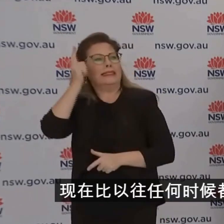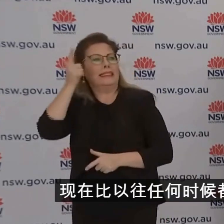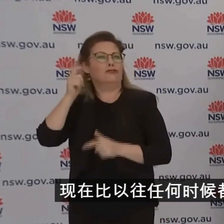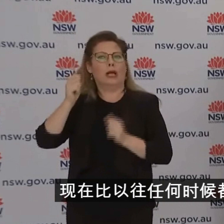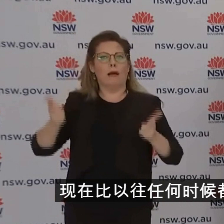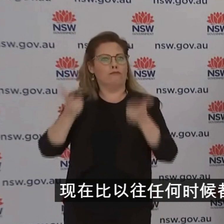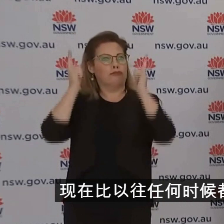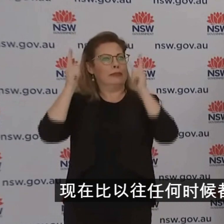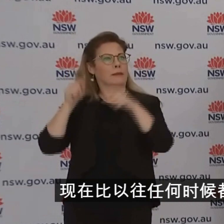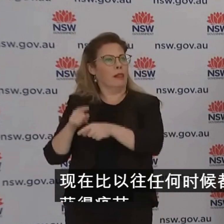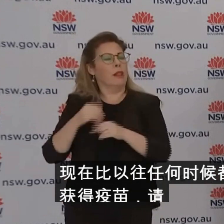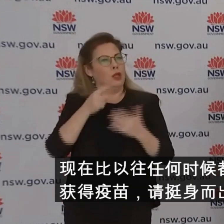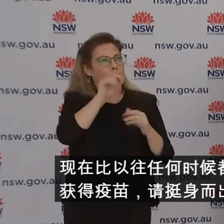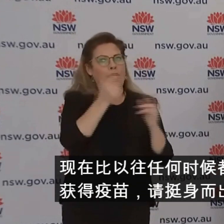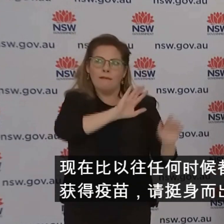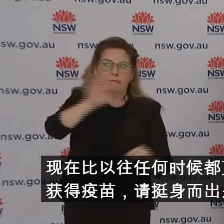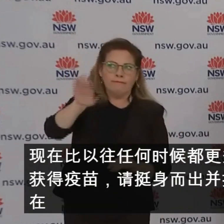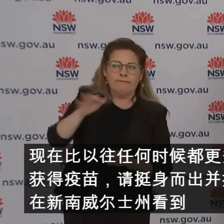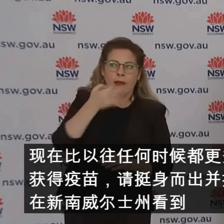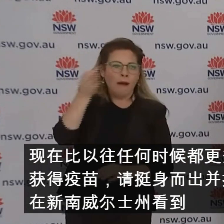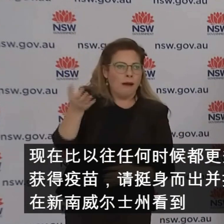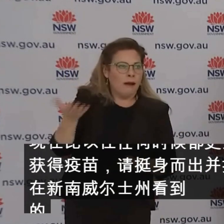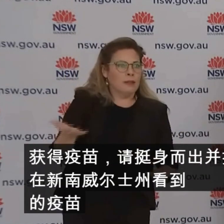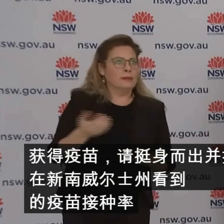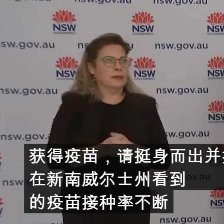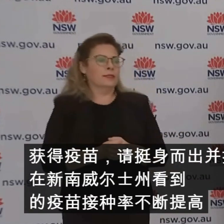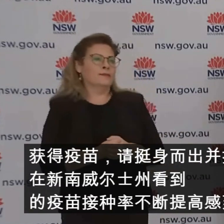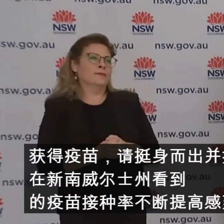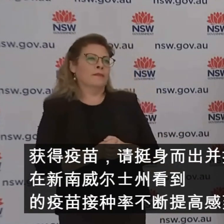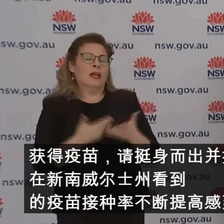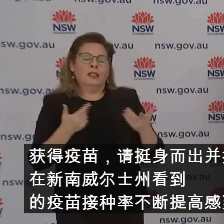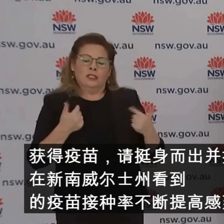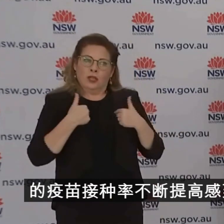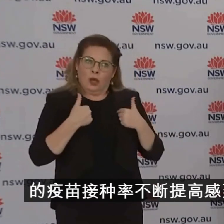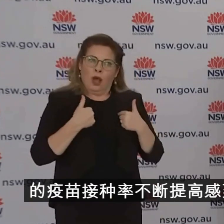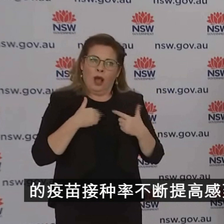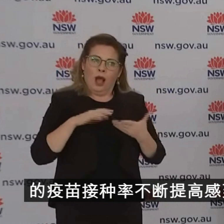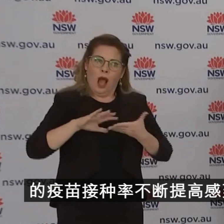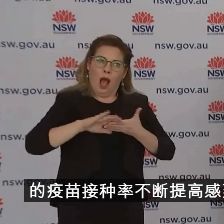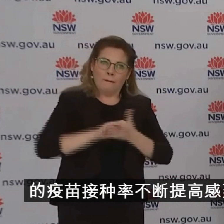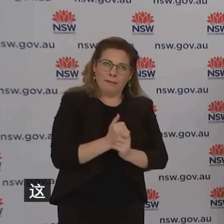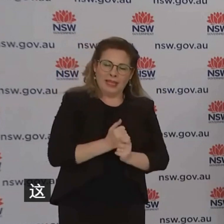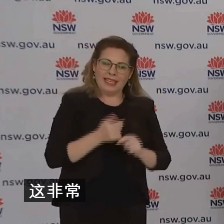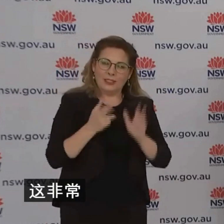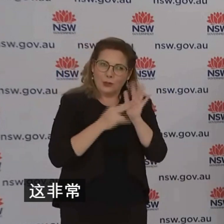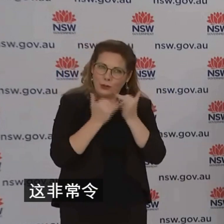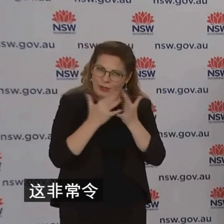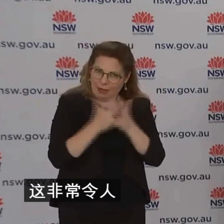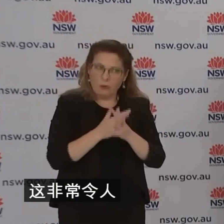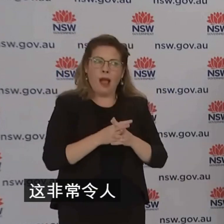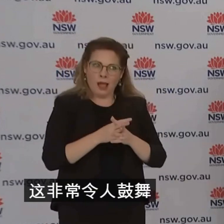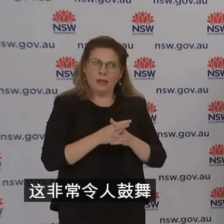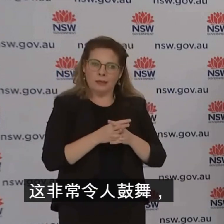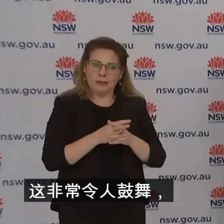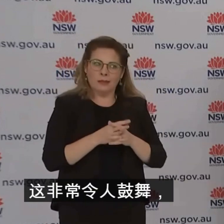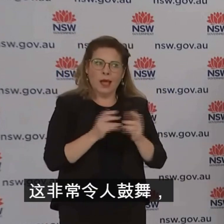ever, please come forward and get vaccinated. And I've been pleased with the increasing rates of vaccination we've seen in New South Wales in the last week or